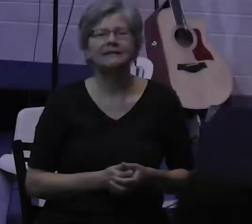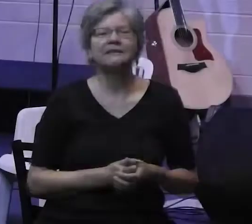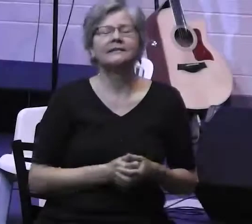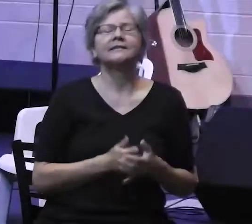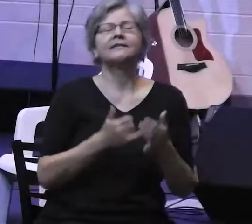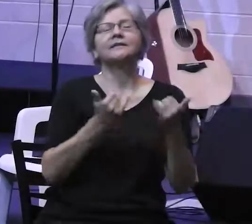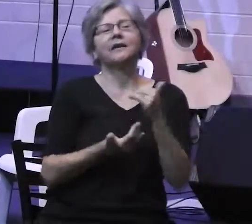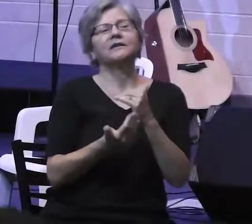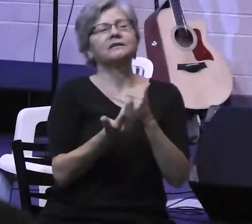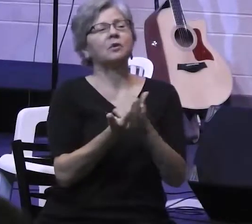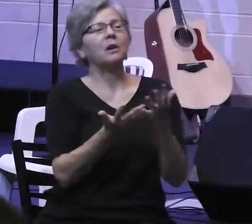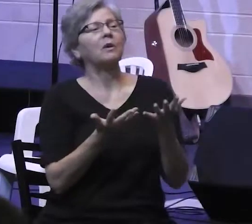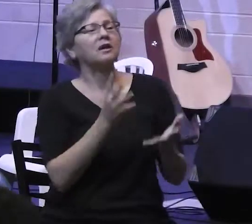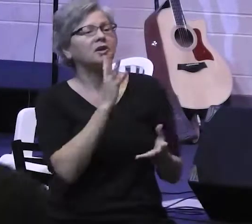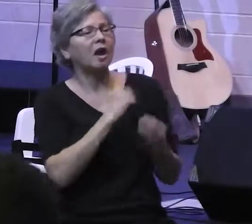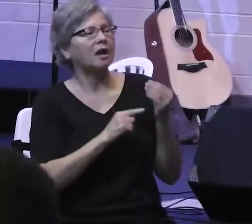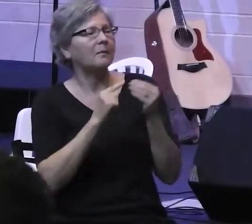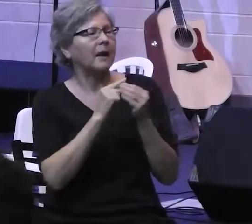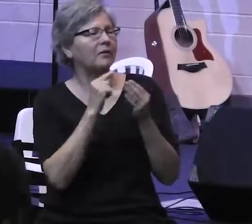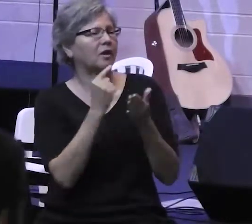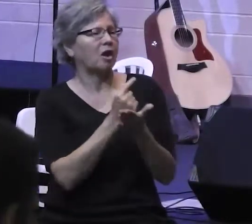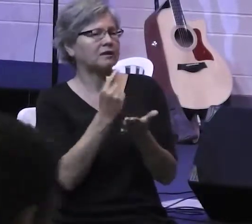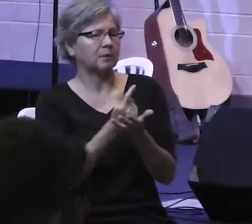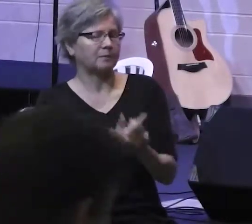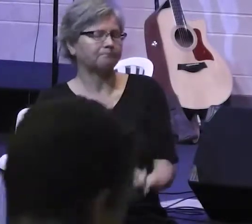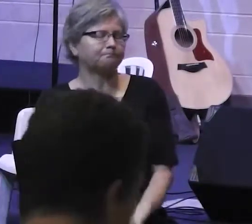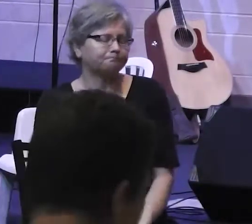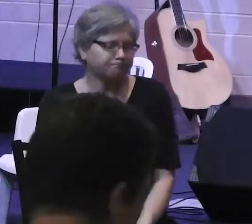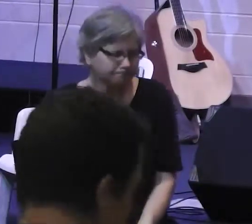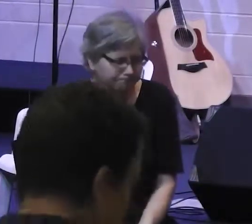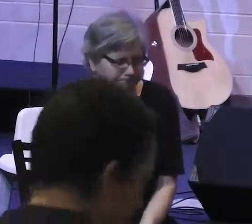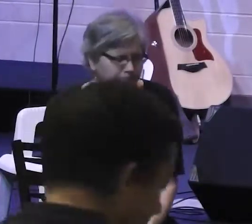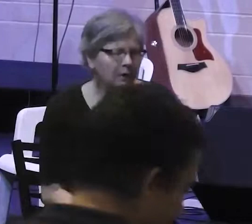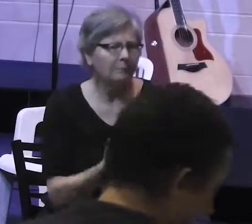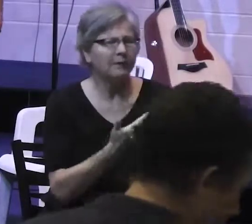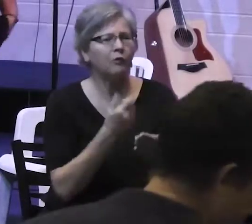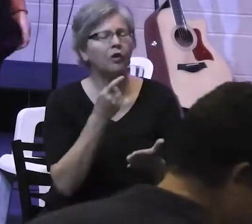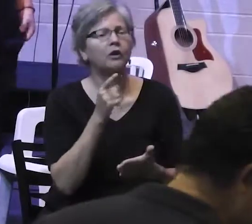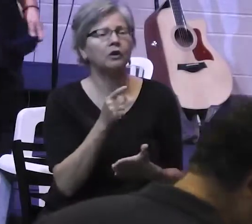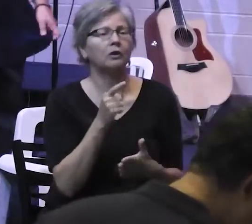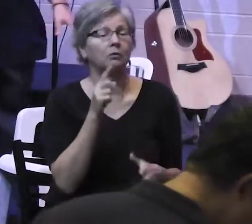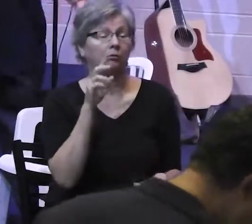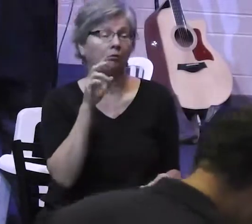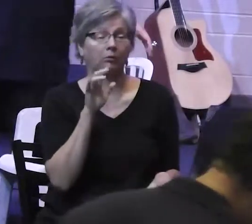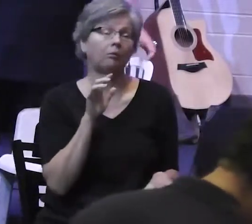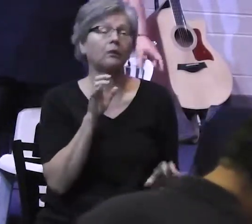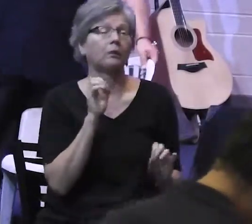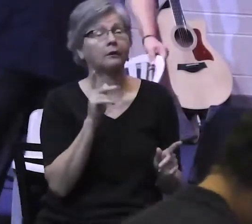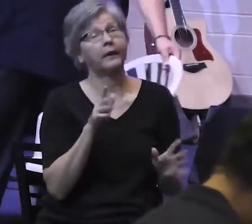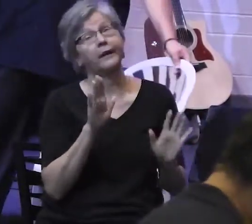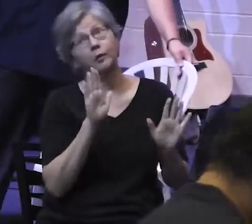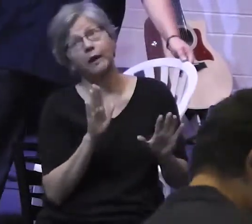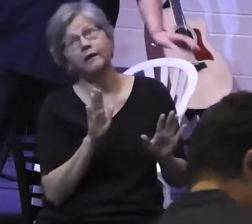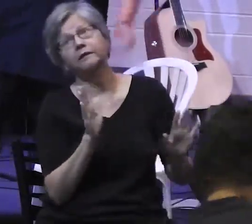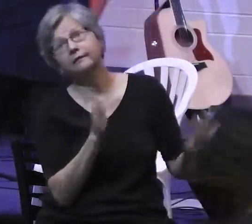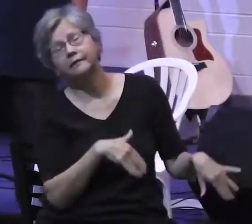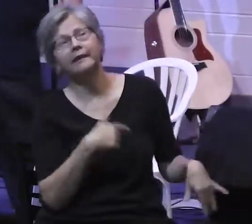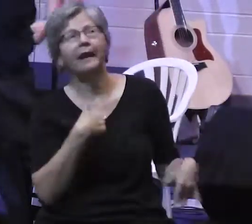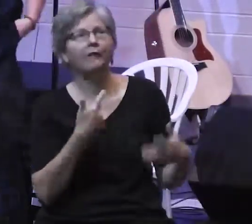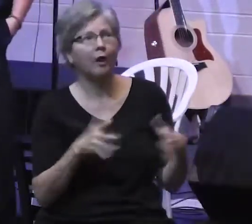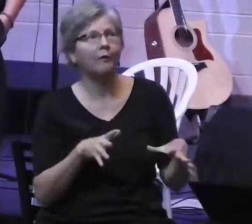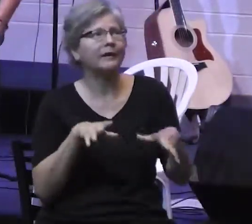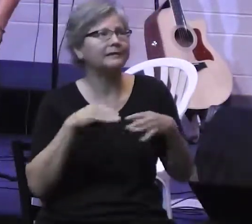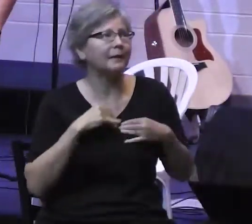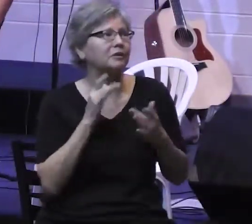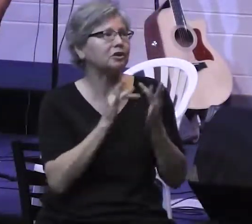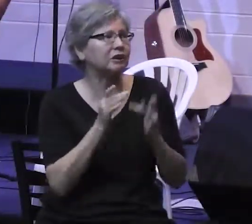This morning what I want to do is I want to talk about the gospel. And before you check out and say, well, that's great, Roy. I've already accepted Jesus